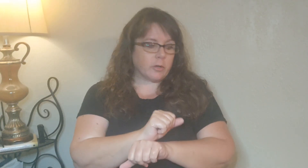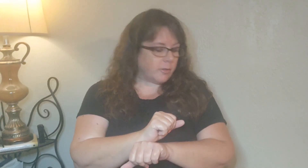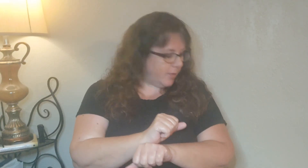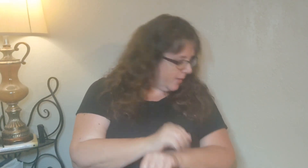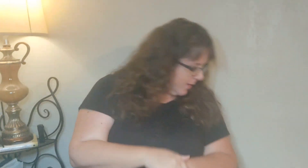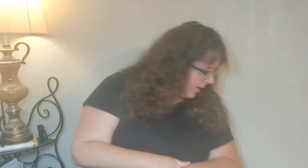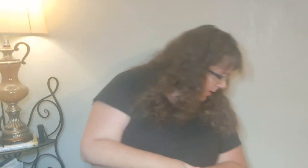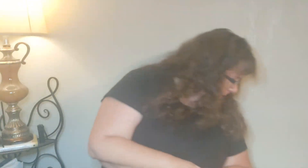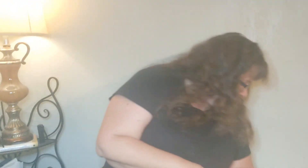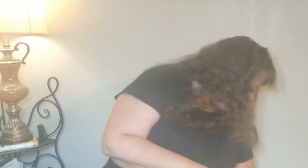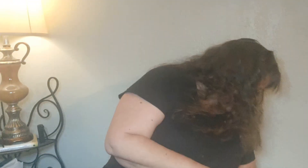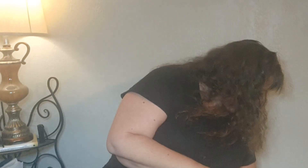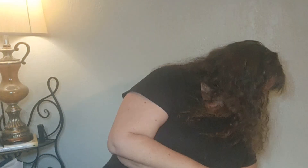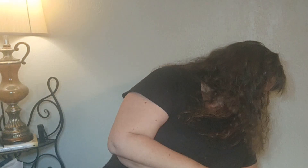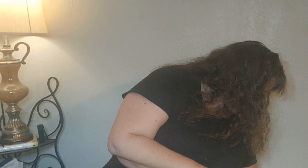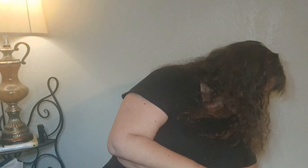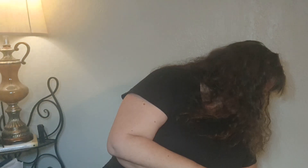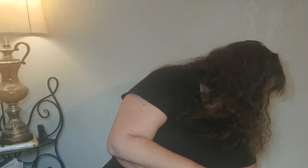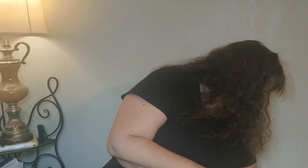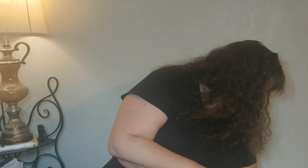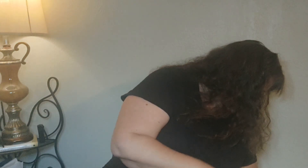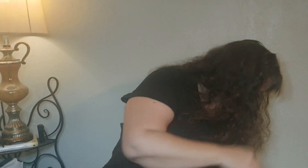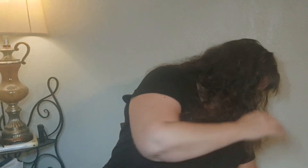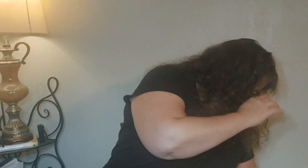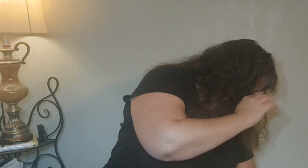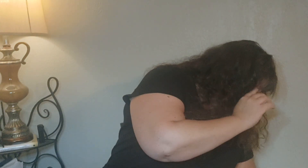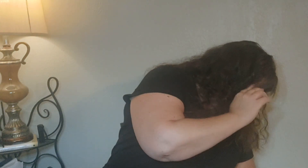worked, and where is it at?